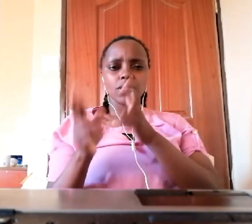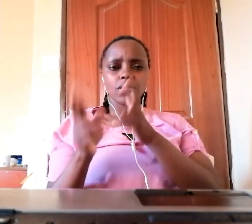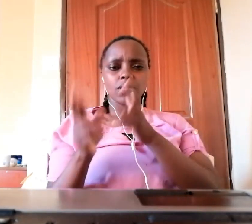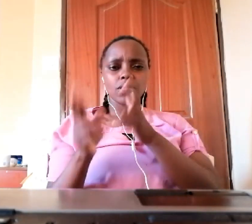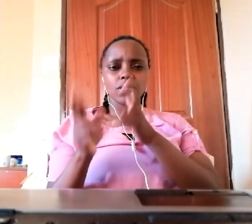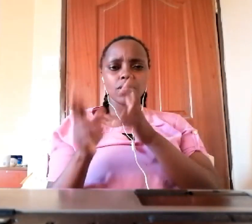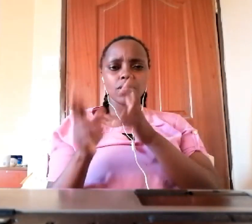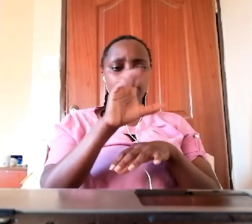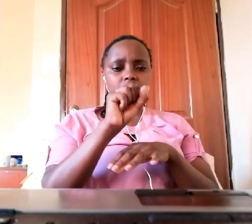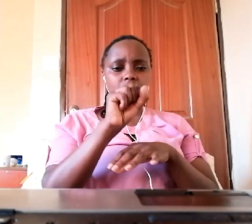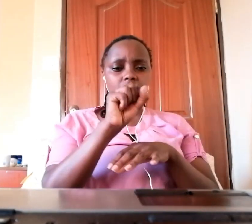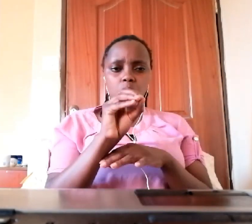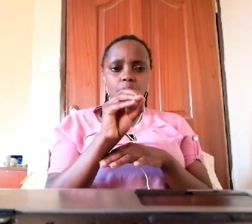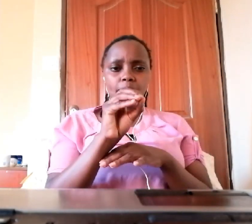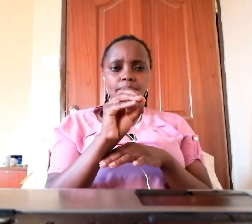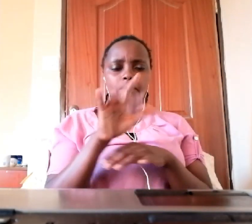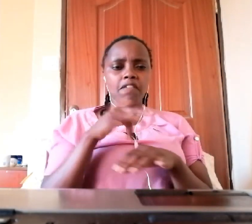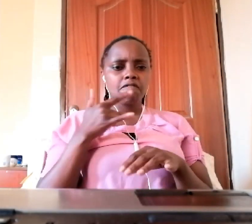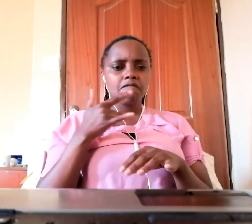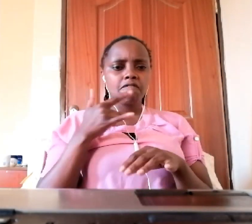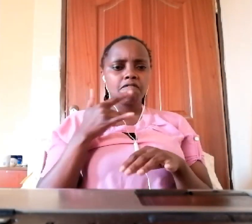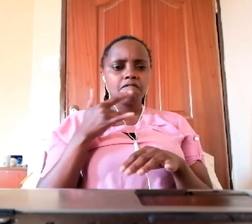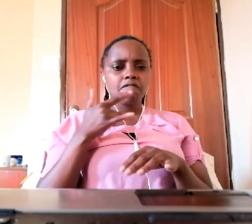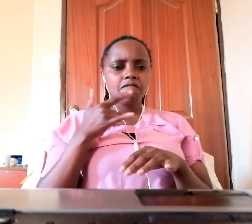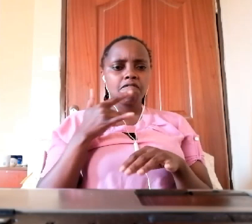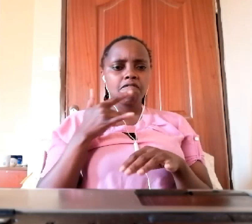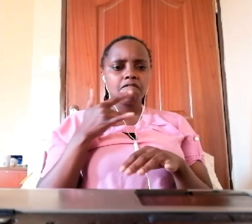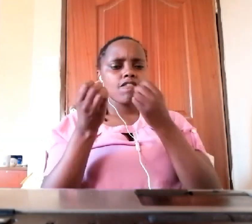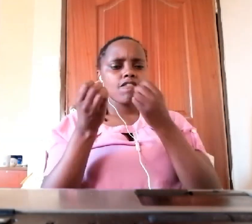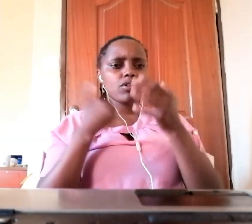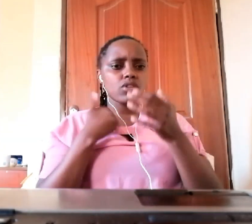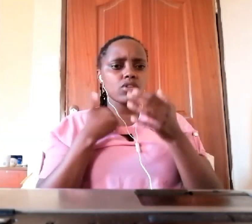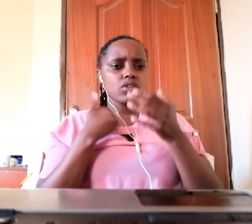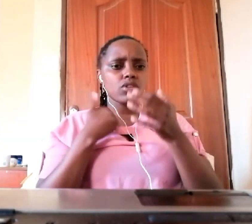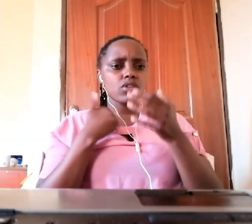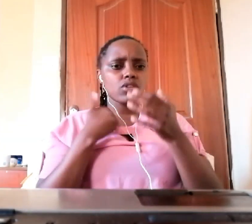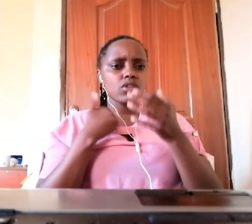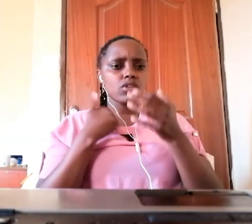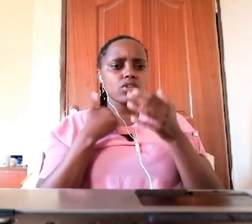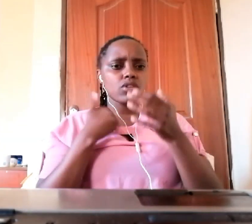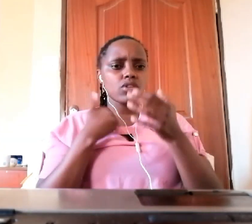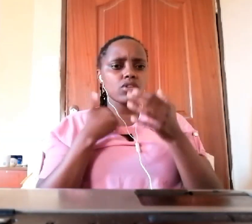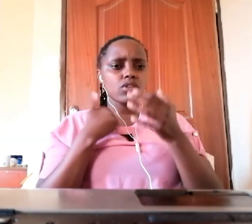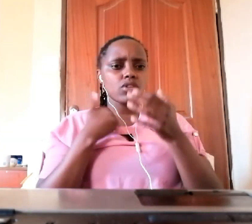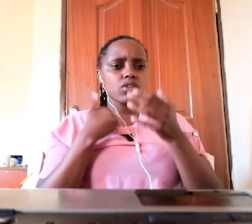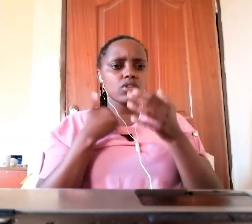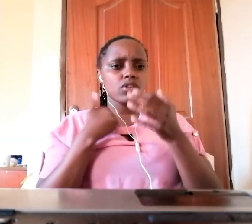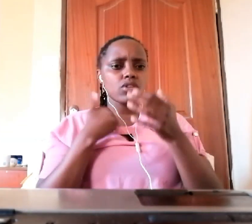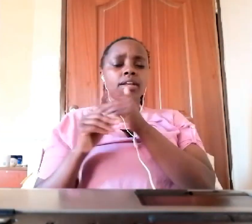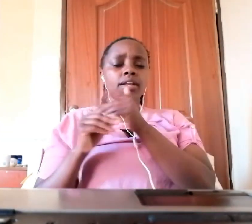civil societies feel like there is an information that should be added